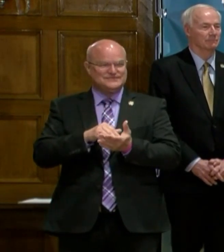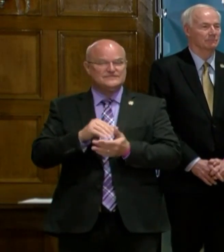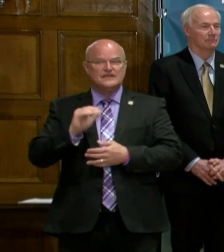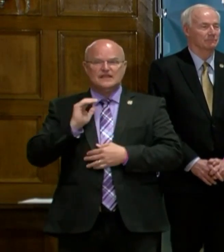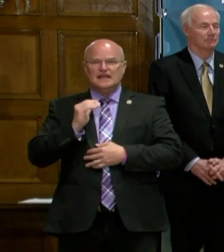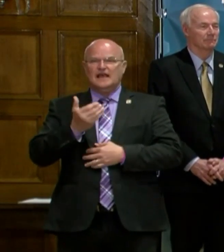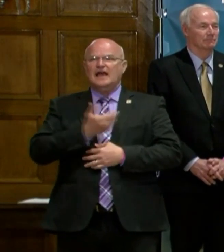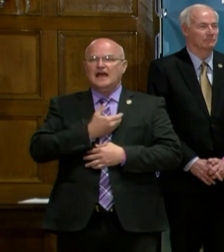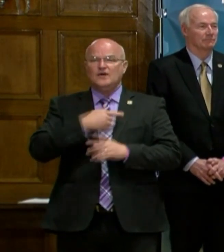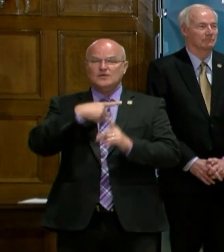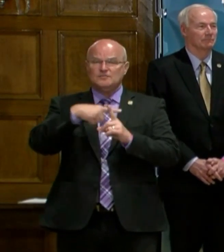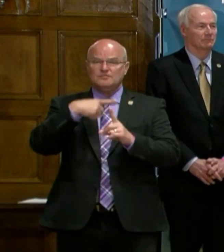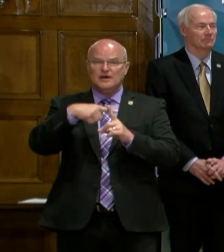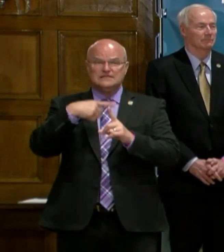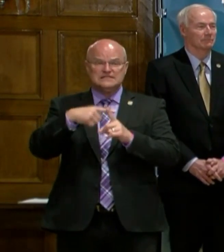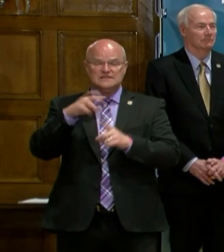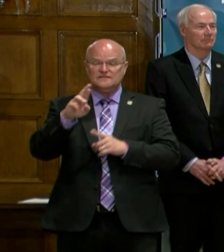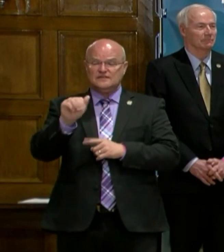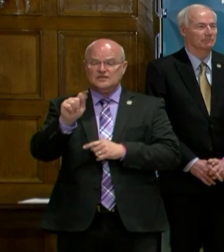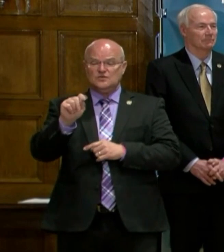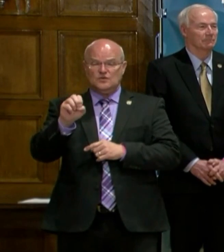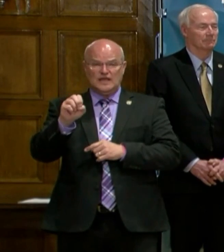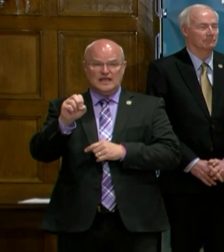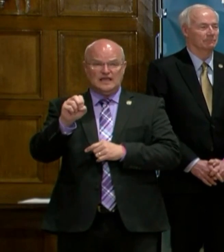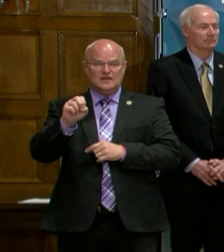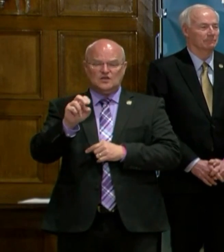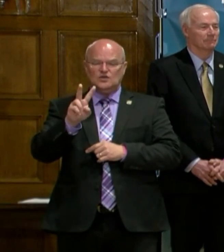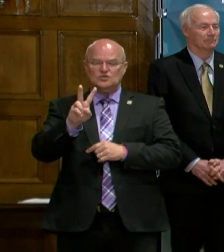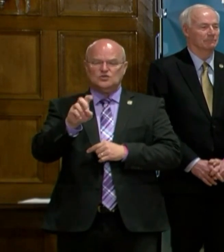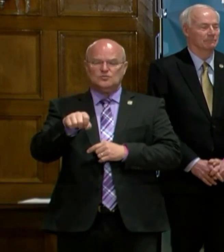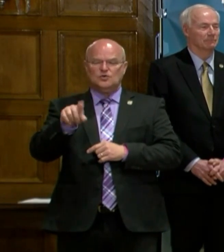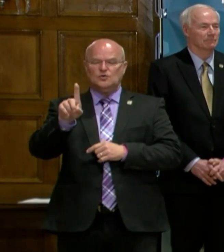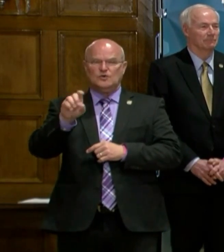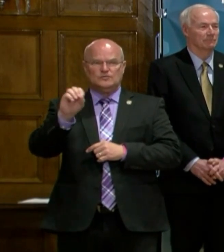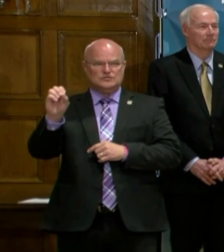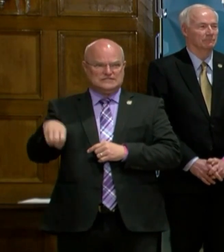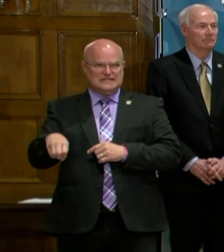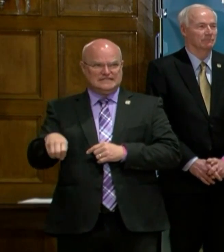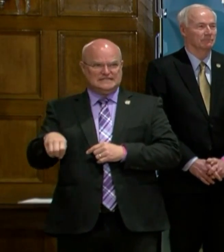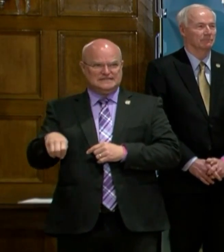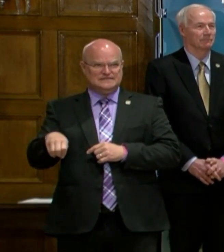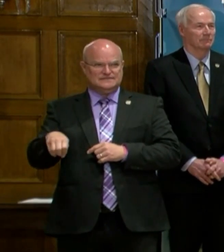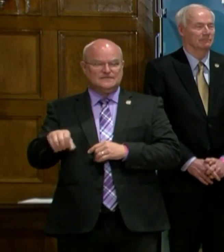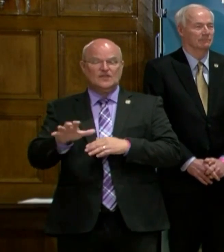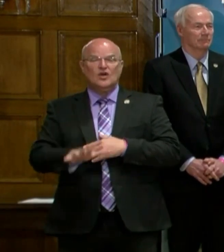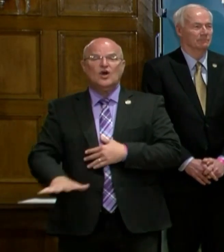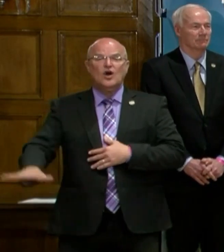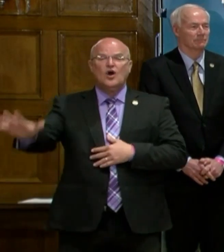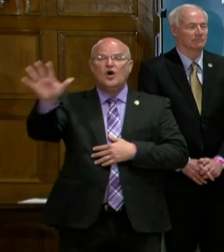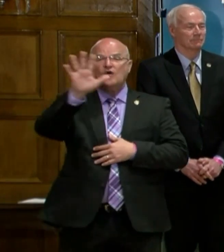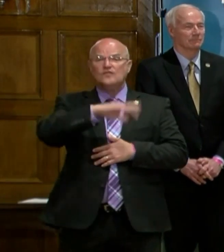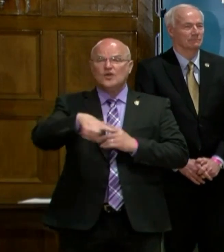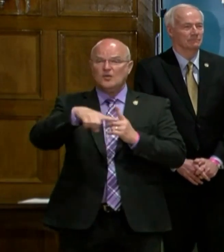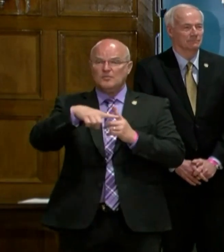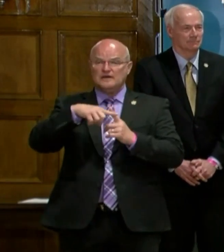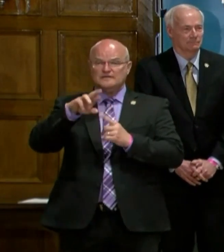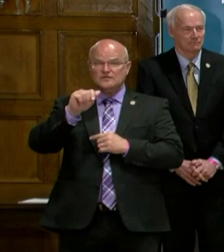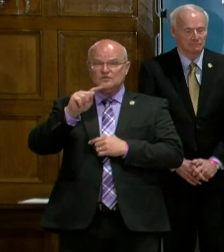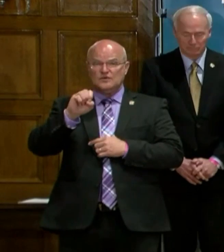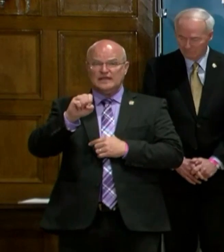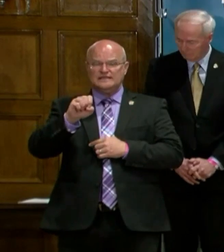Our positivity rate for yesterday was 2.1%. Our overall positivity rate